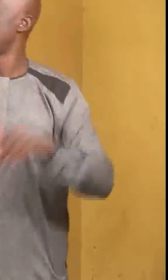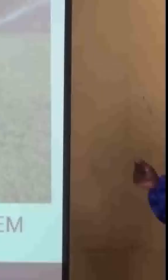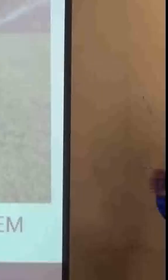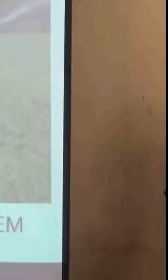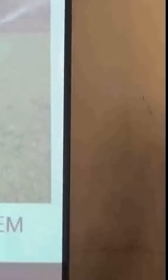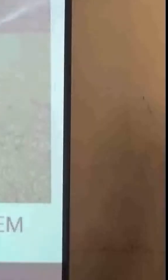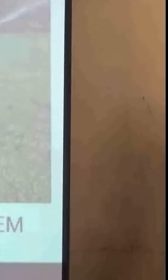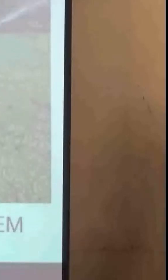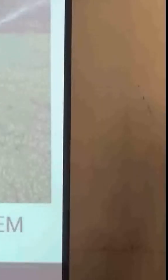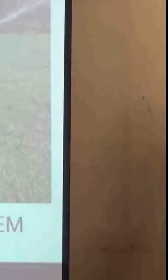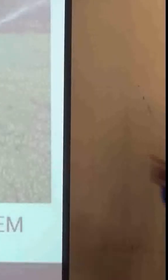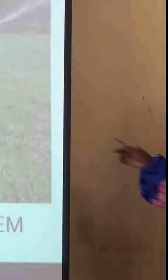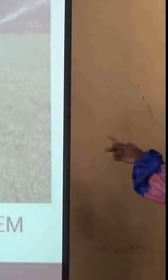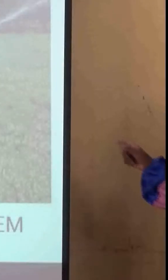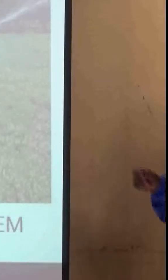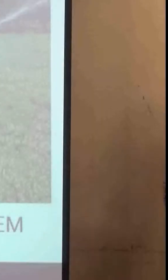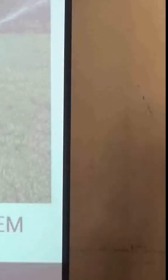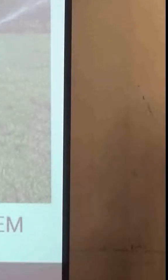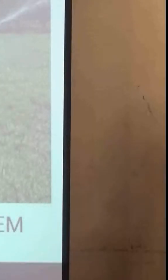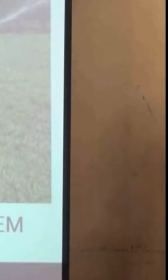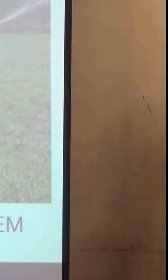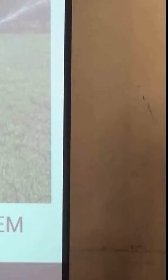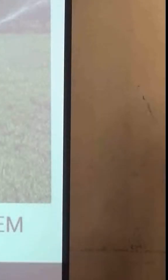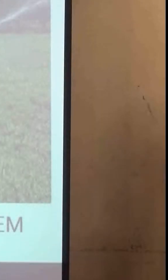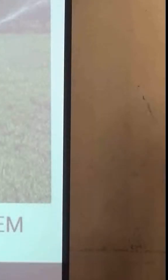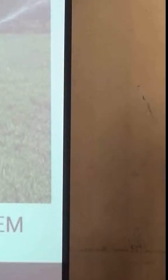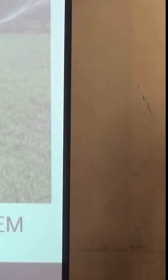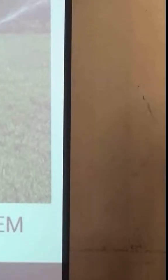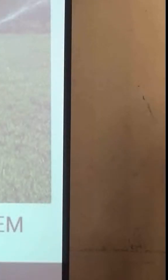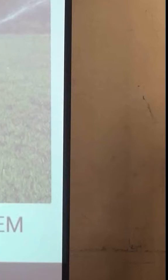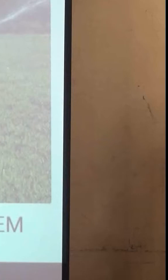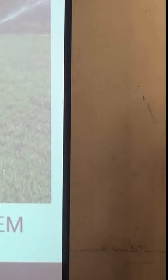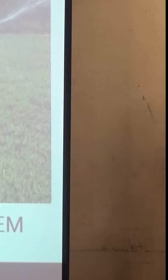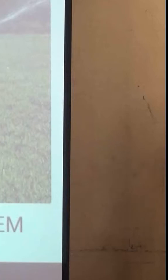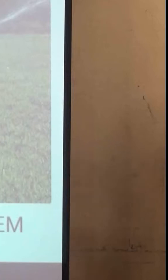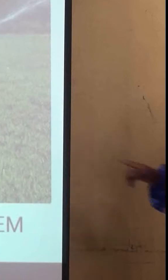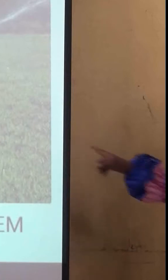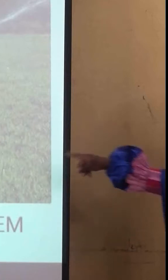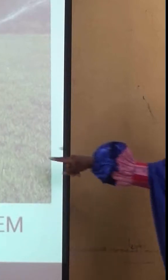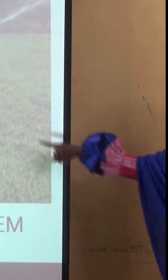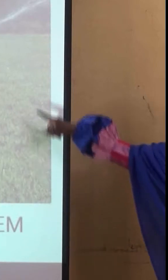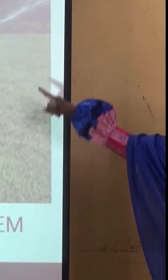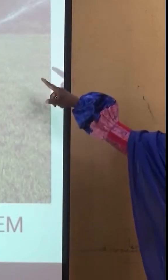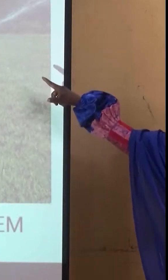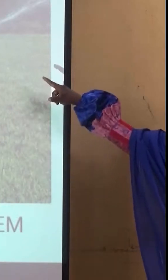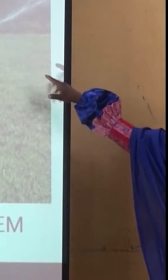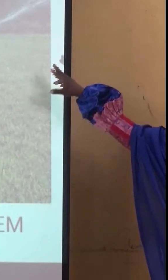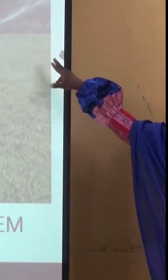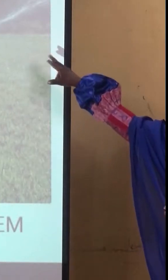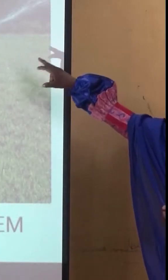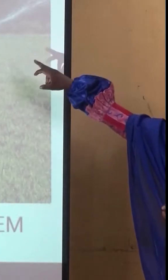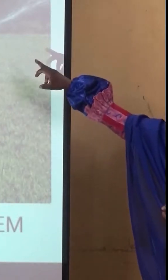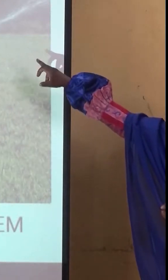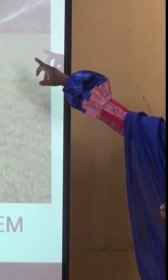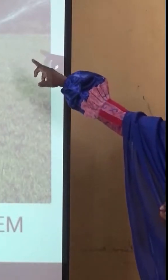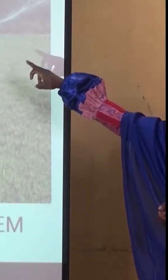As you can see, this is a diagram showing sprinkler irrigation. Now, these are the pipes. As